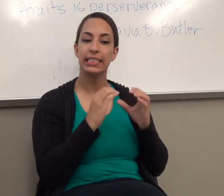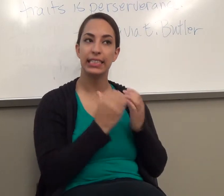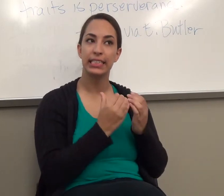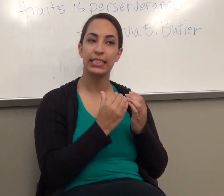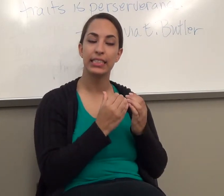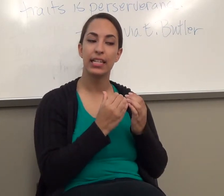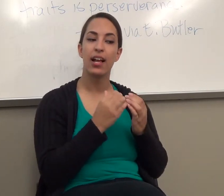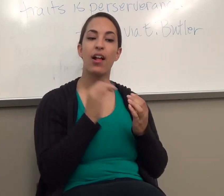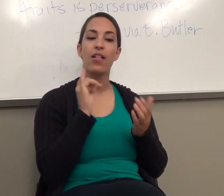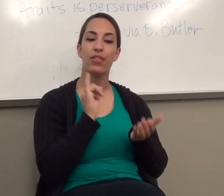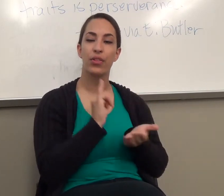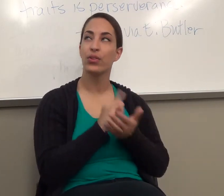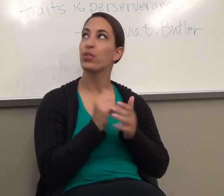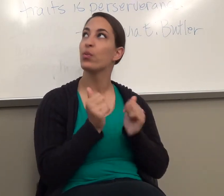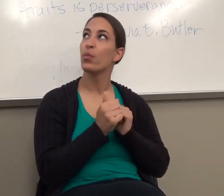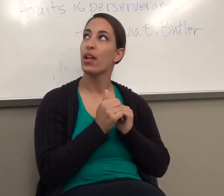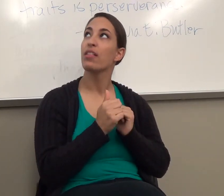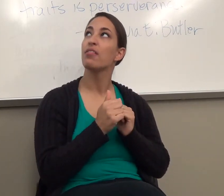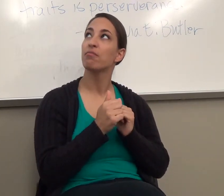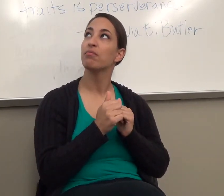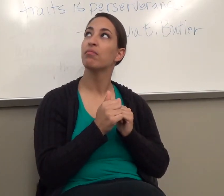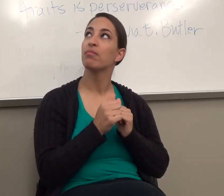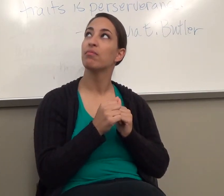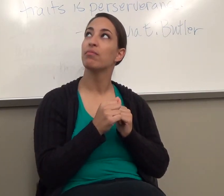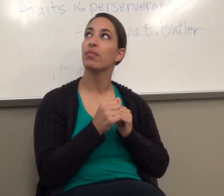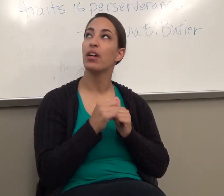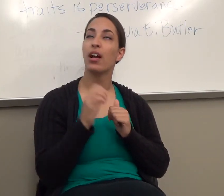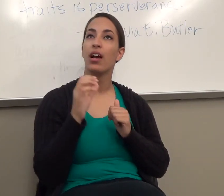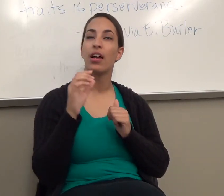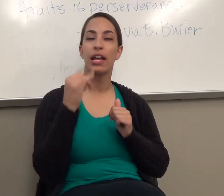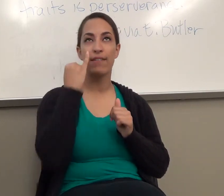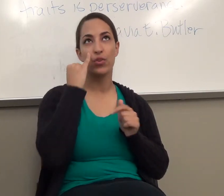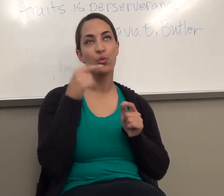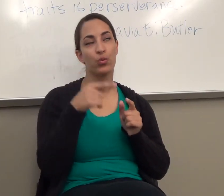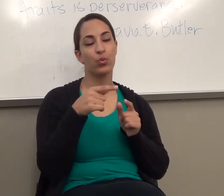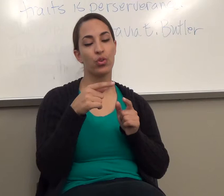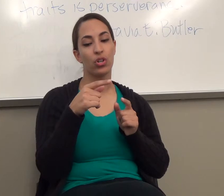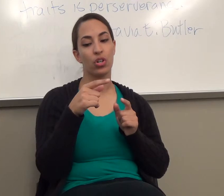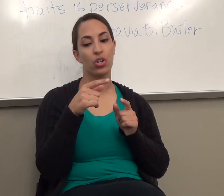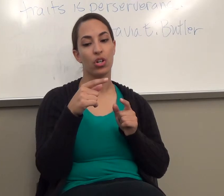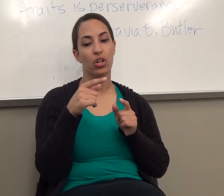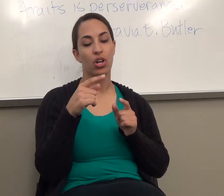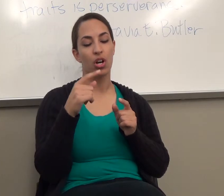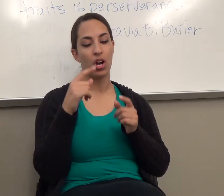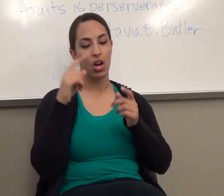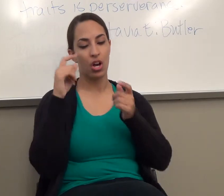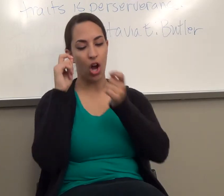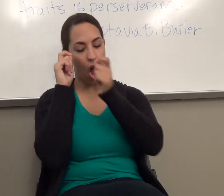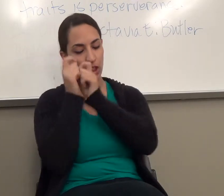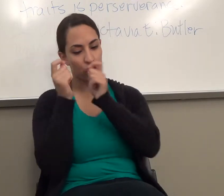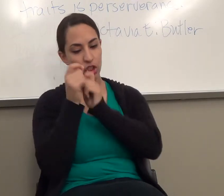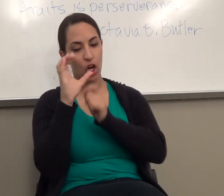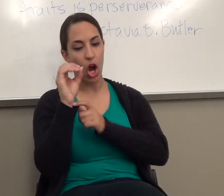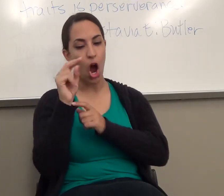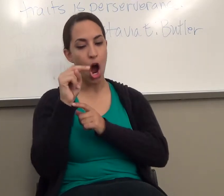they, and if in your head you conjugate the verb to require, you have I require, you require,